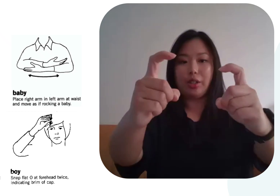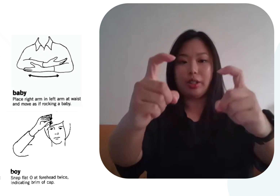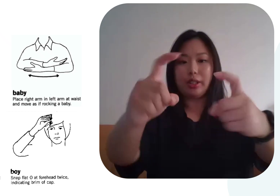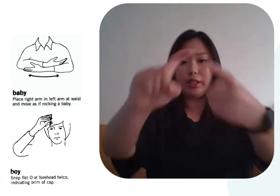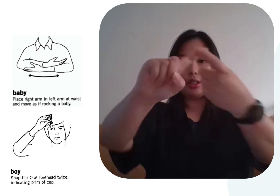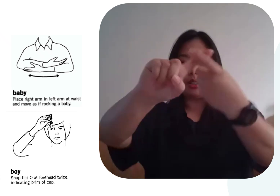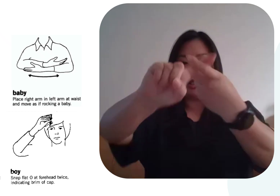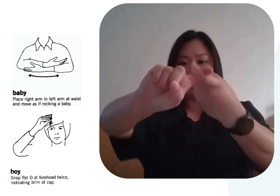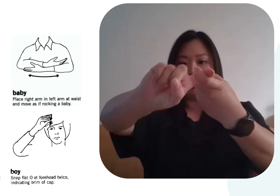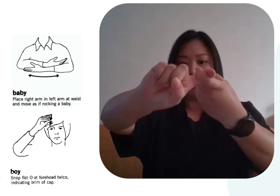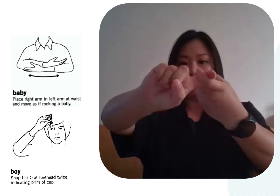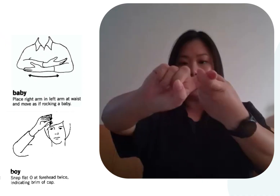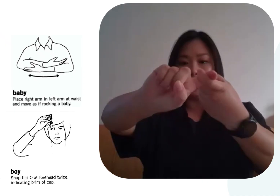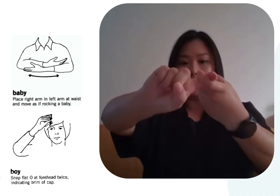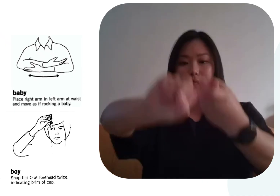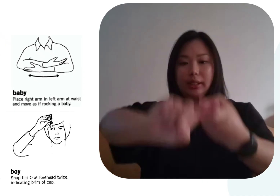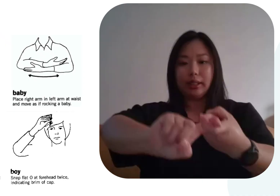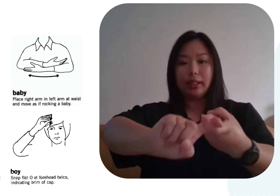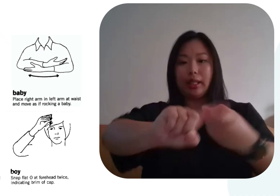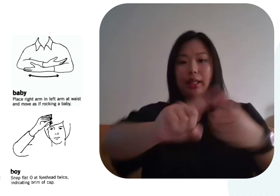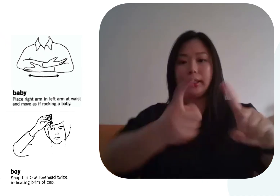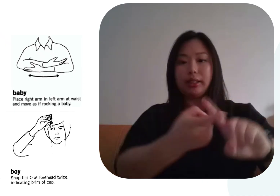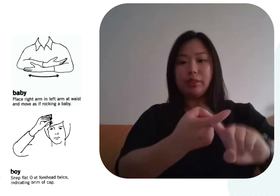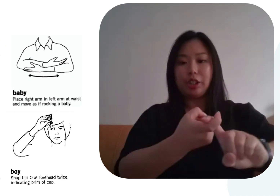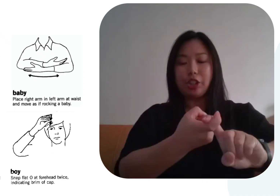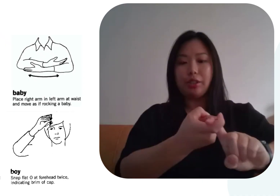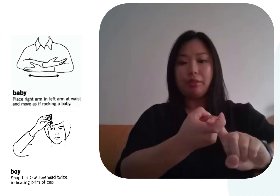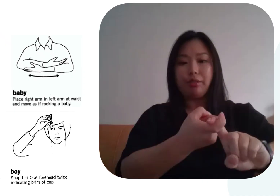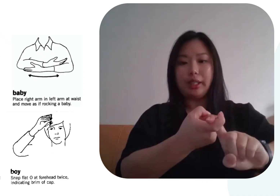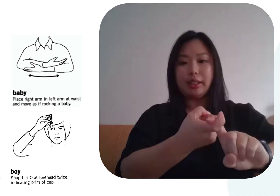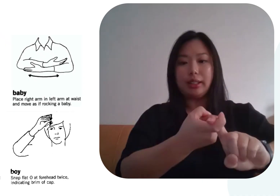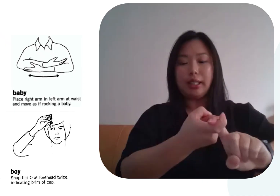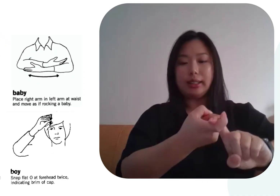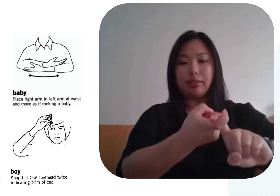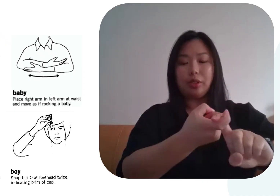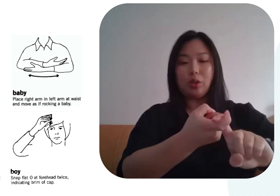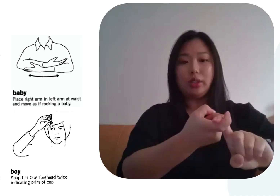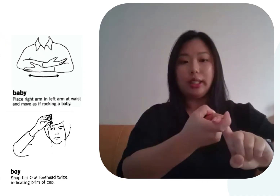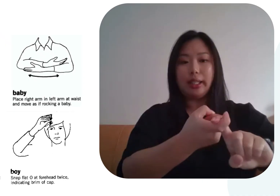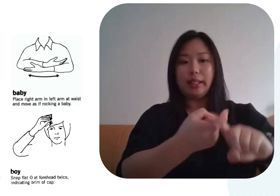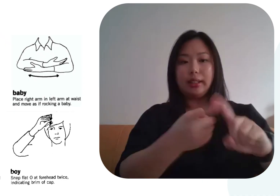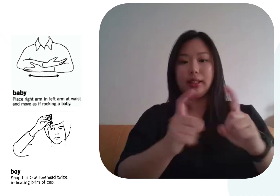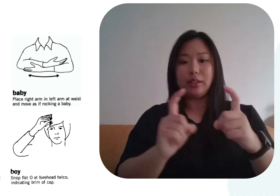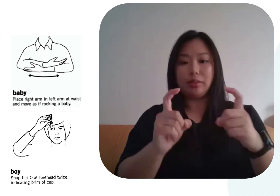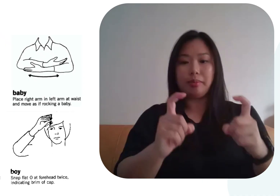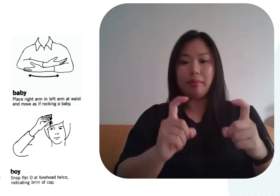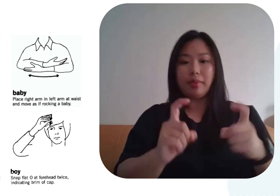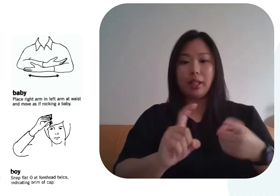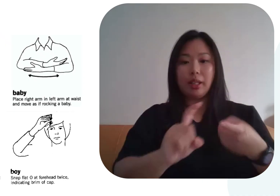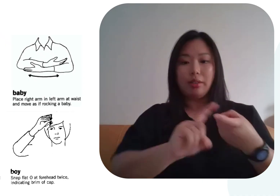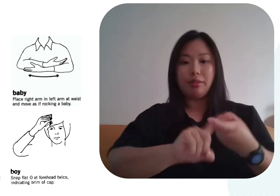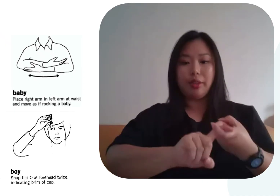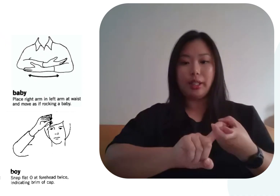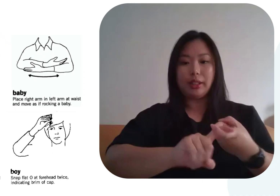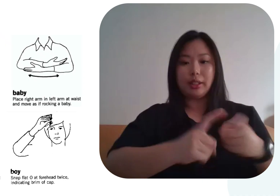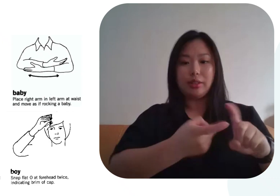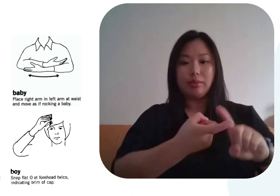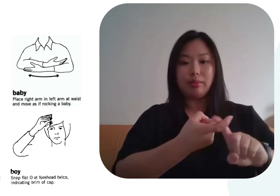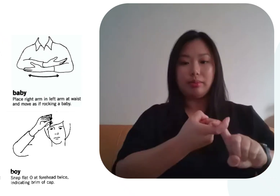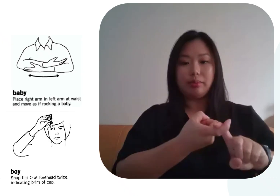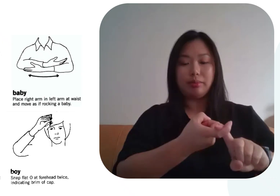you hook. Once, then switch. Friend, as if you're holding hands.